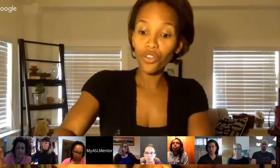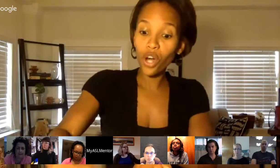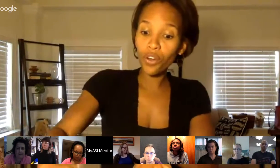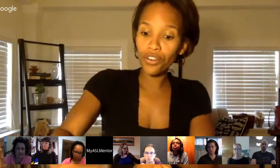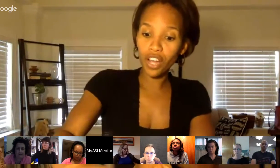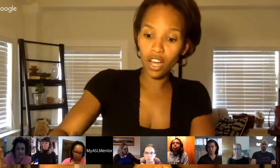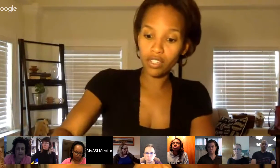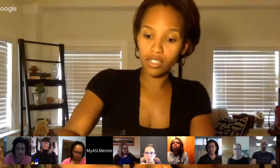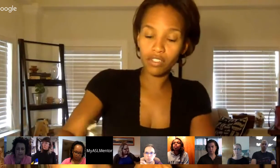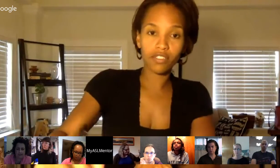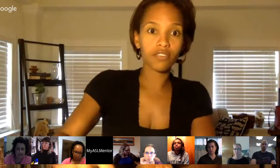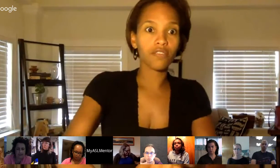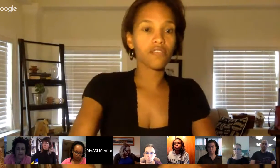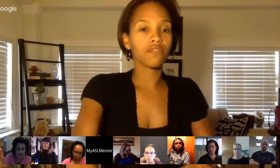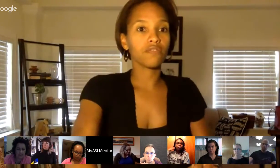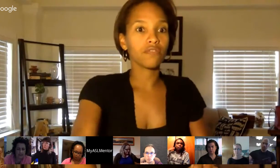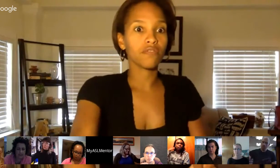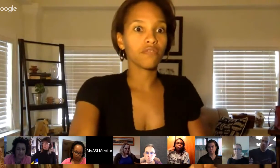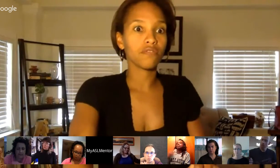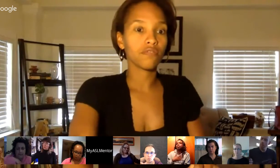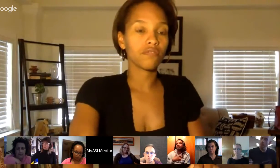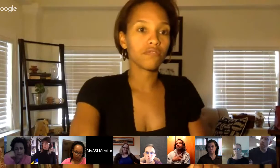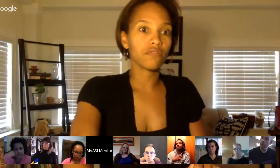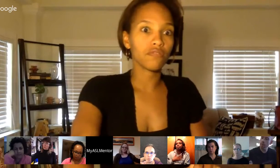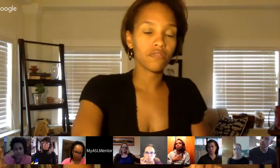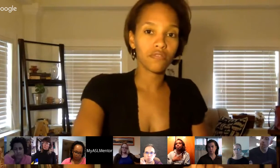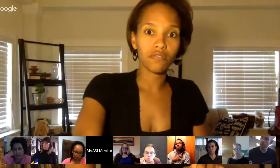Whether you know it or not.